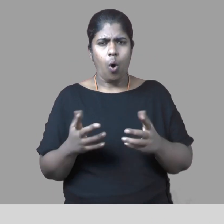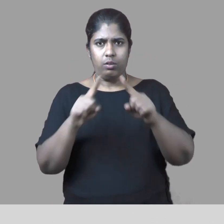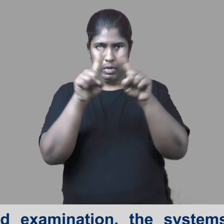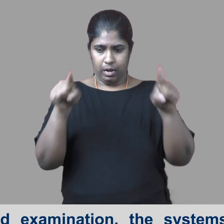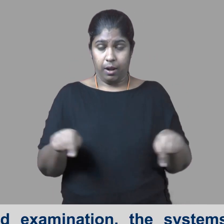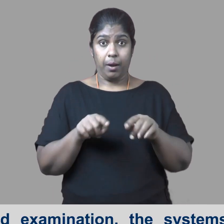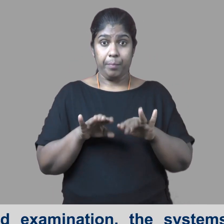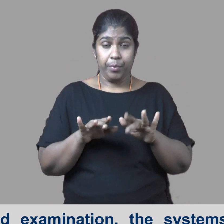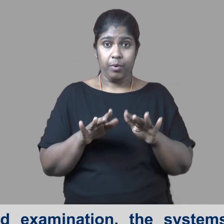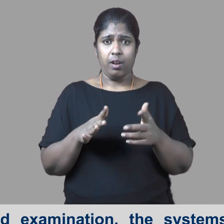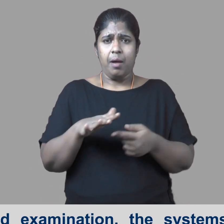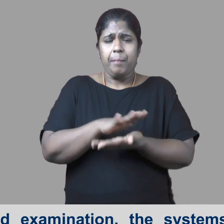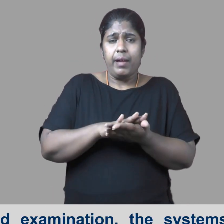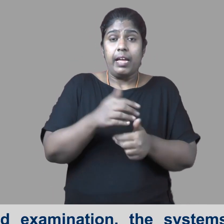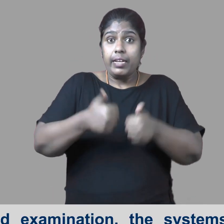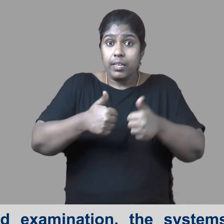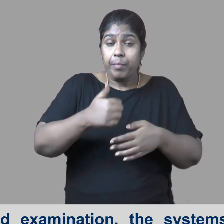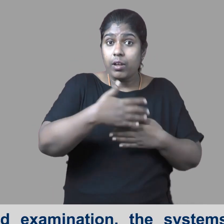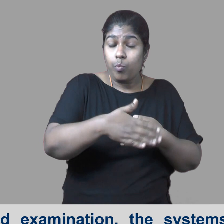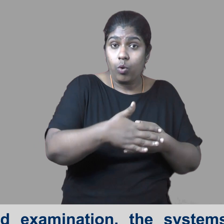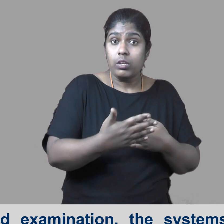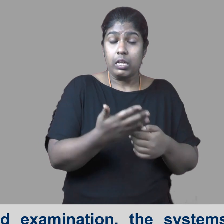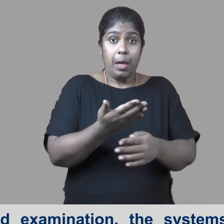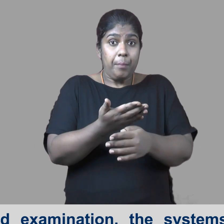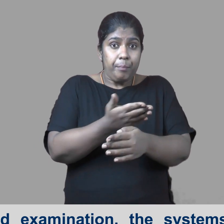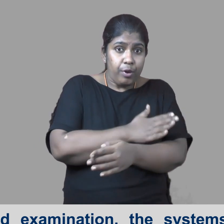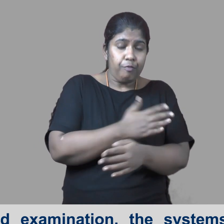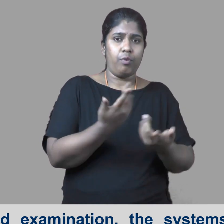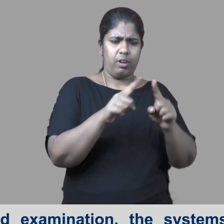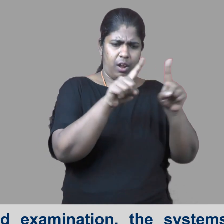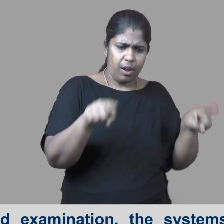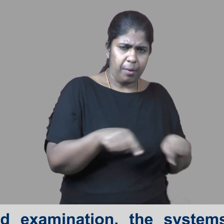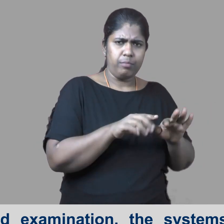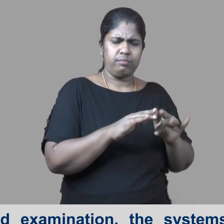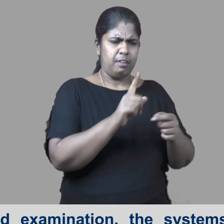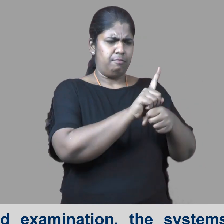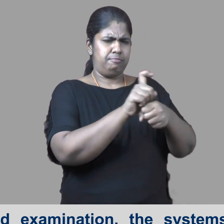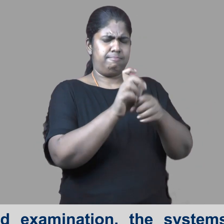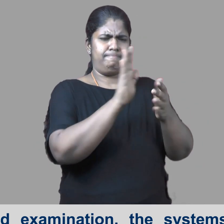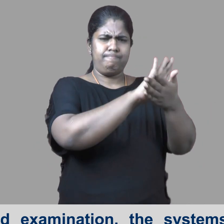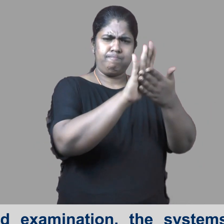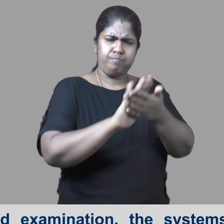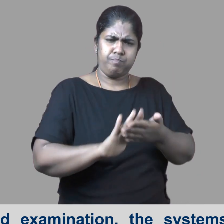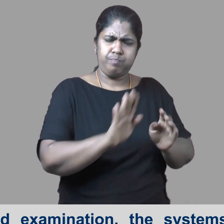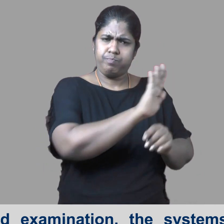For online or computer-based examination, the systems to be